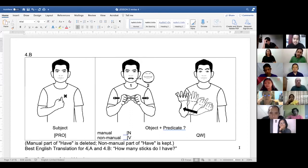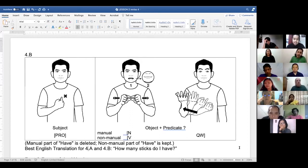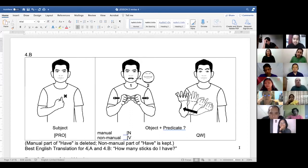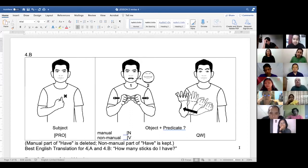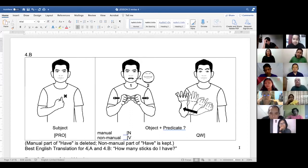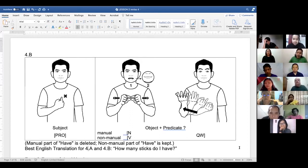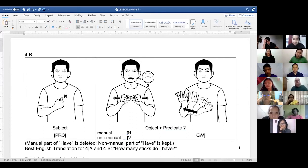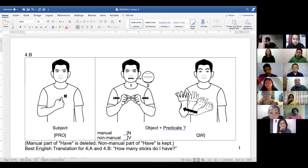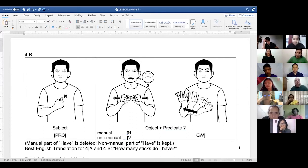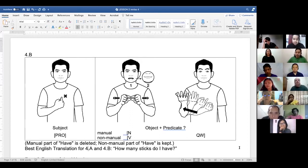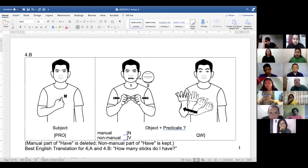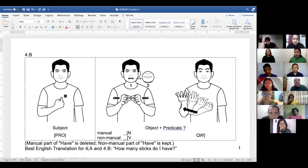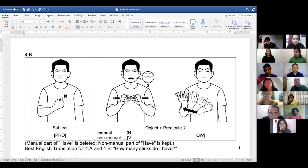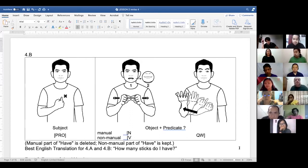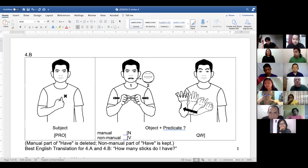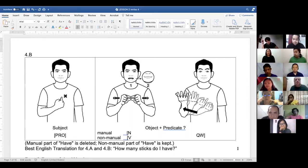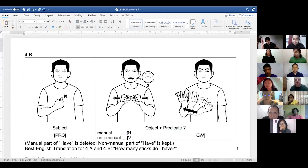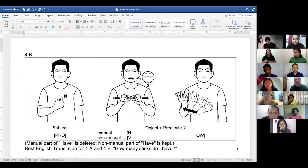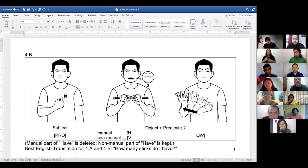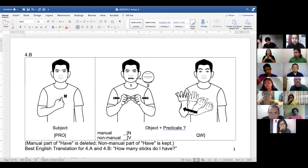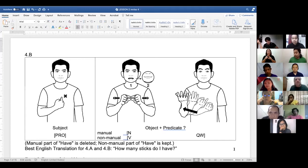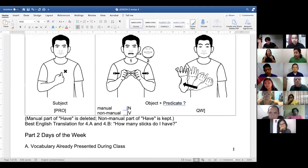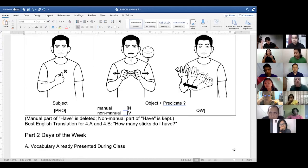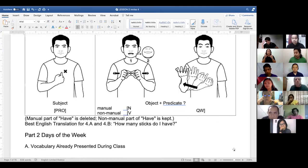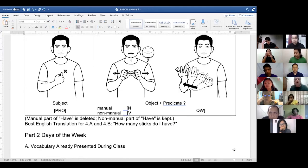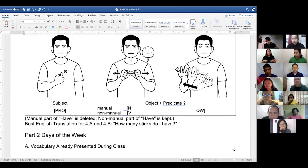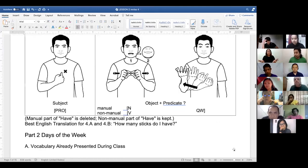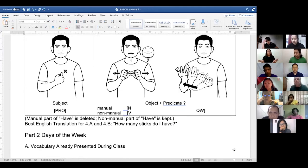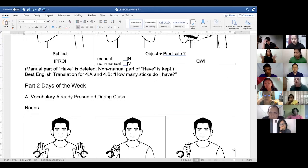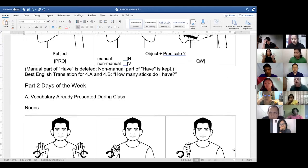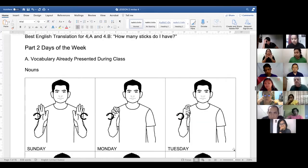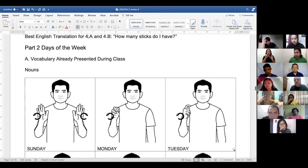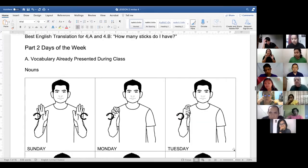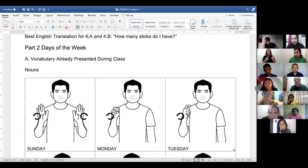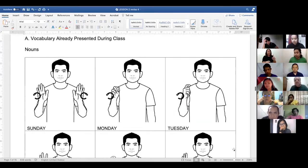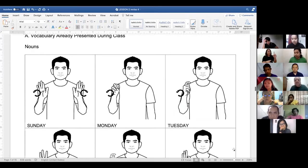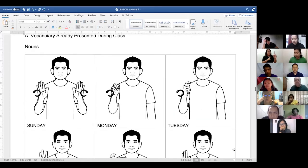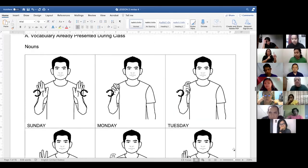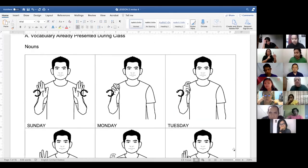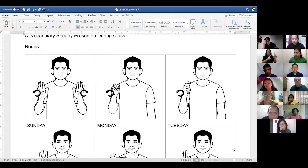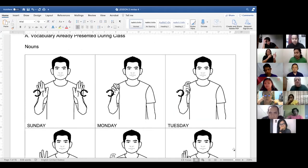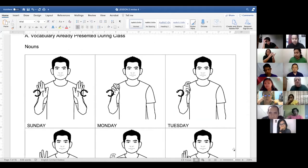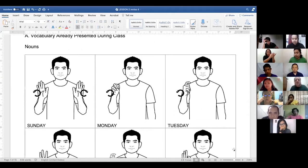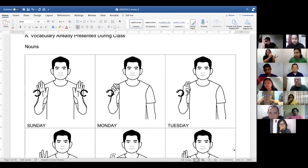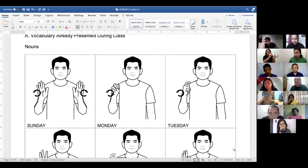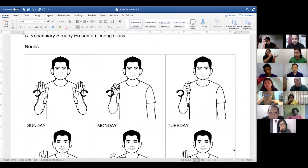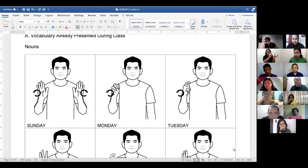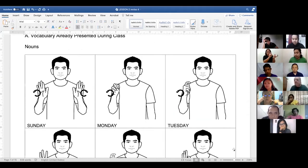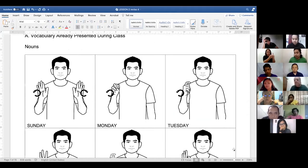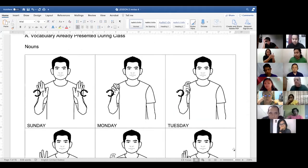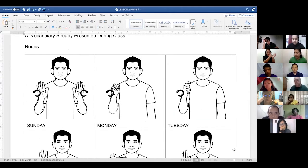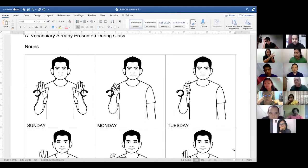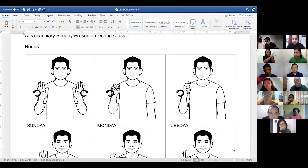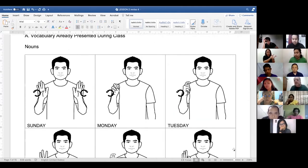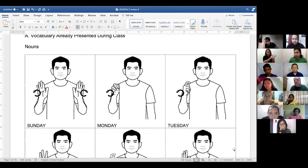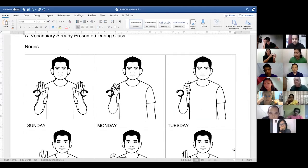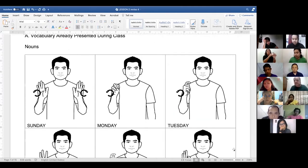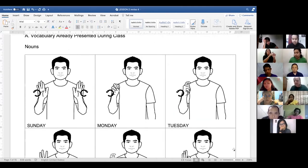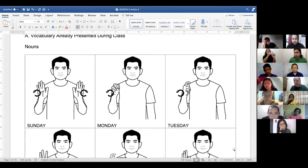Okay, but the important thing is when you change one part of your lesson, you have to go through the entire lesson and